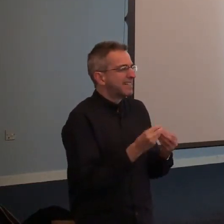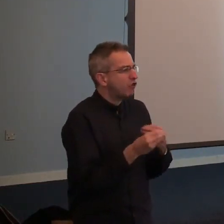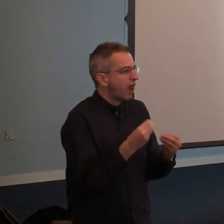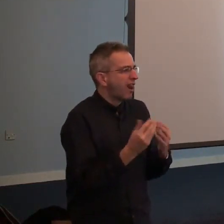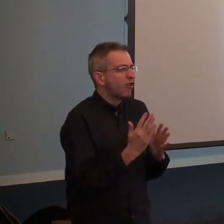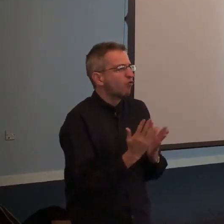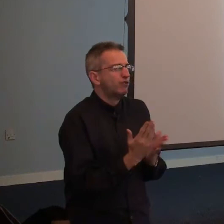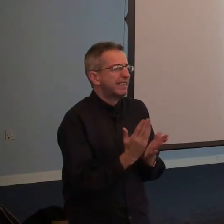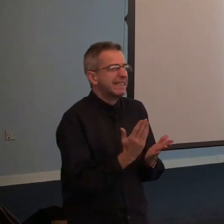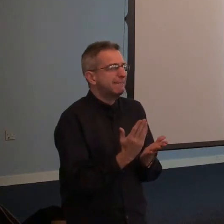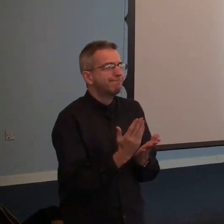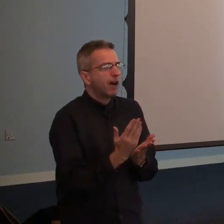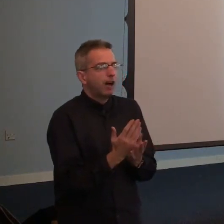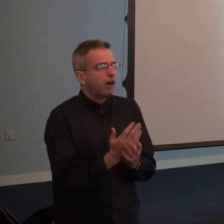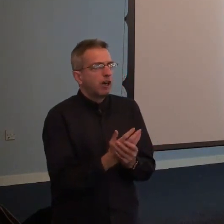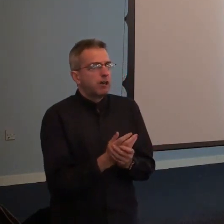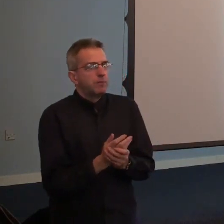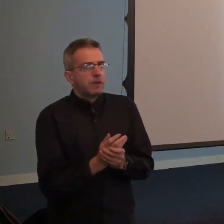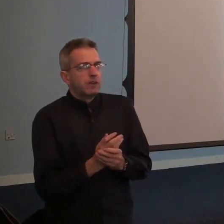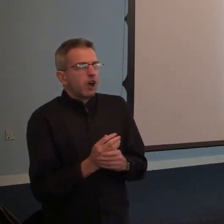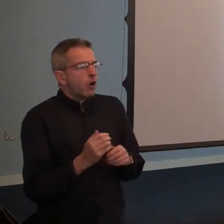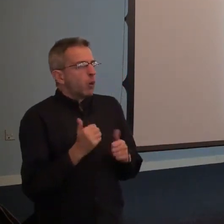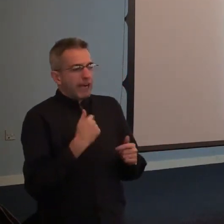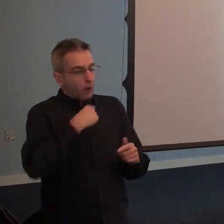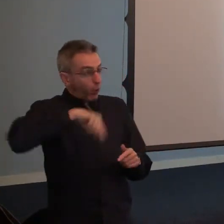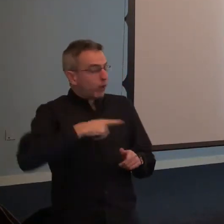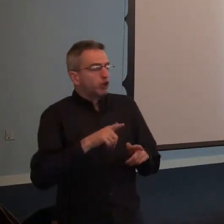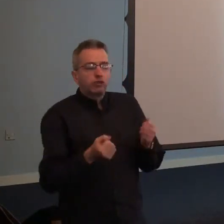education in the pilot project, and we had to drop that in the final project as well.